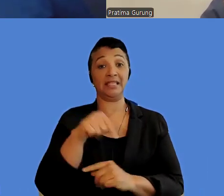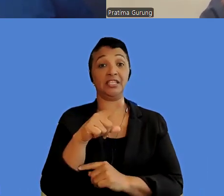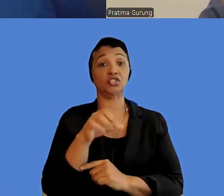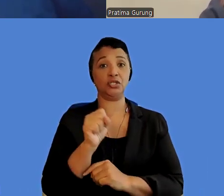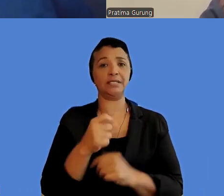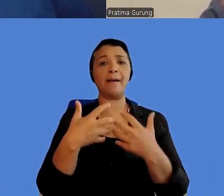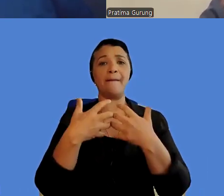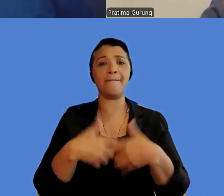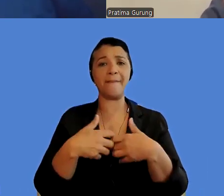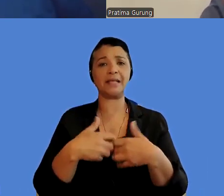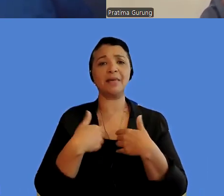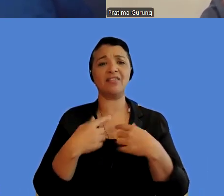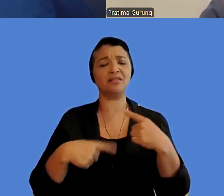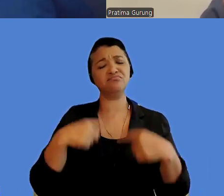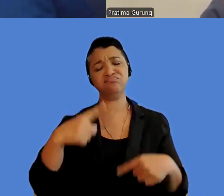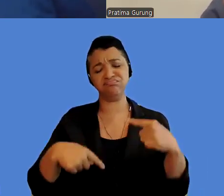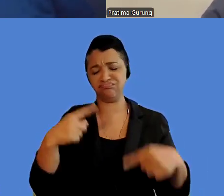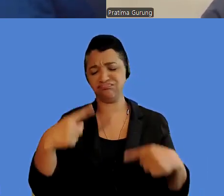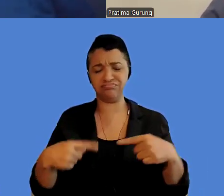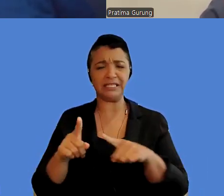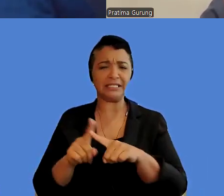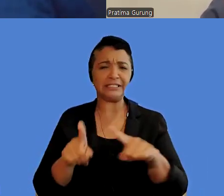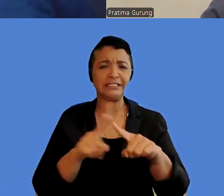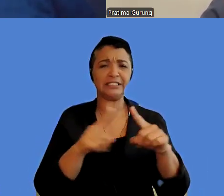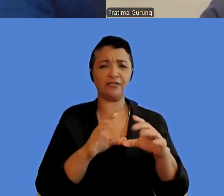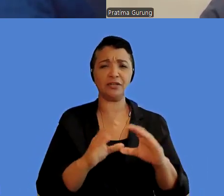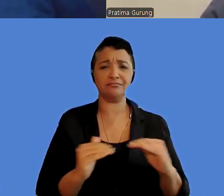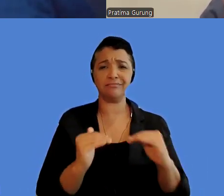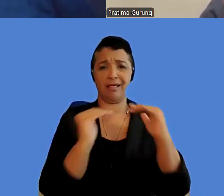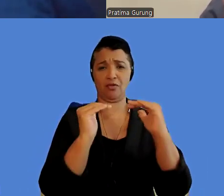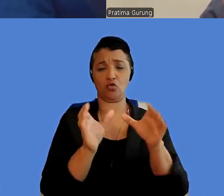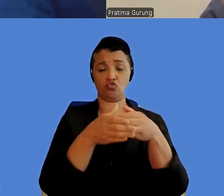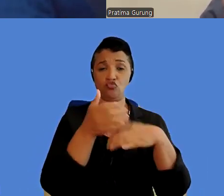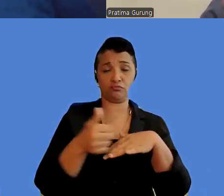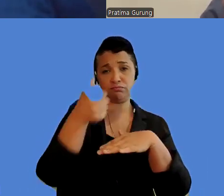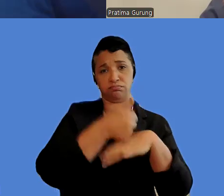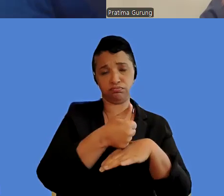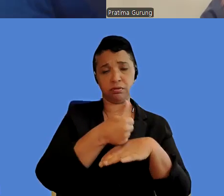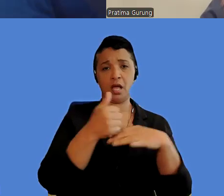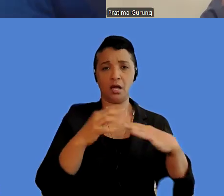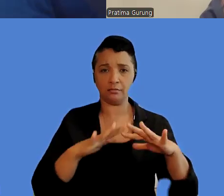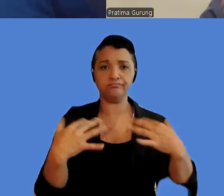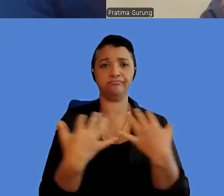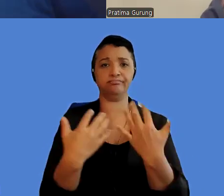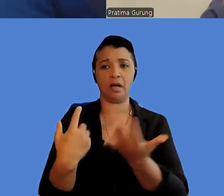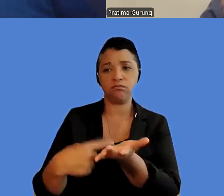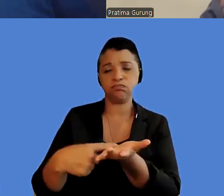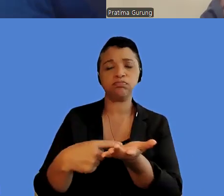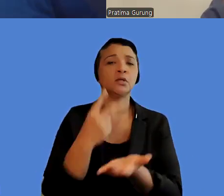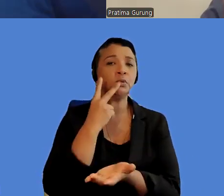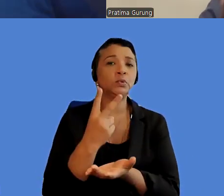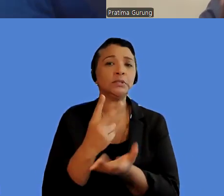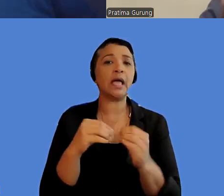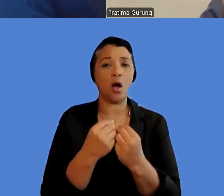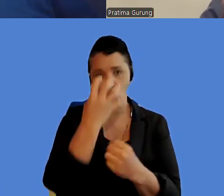mechanism that brings a wide varieties of high-level stakeholders engaging and discussing in the disability inclusion with the